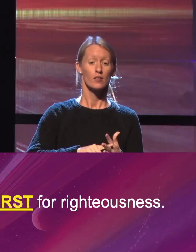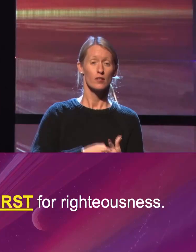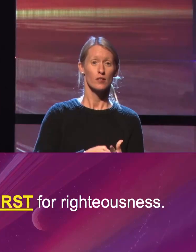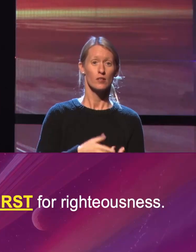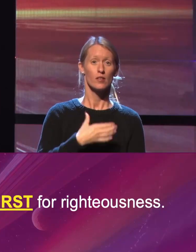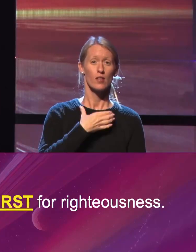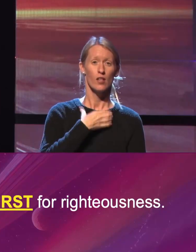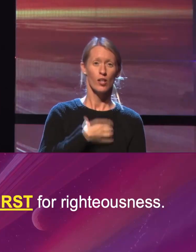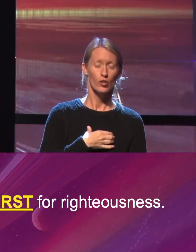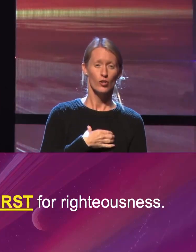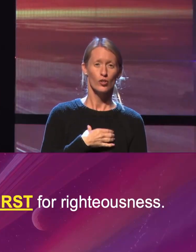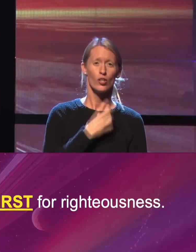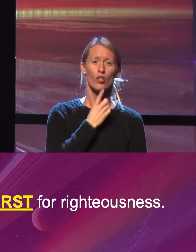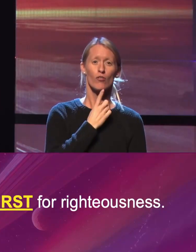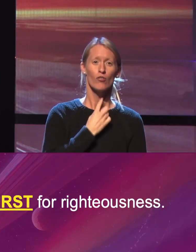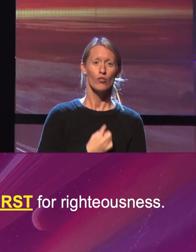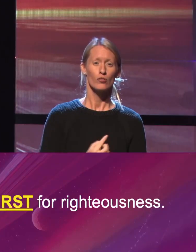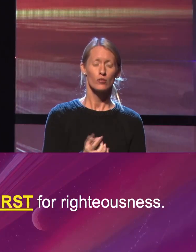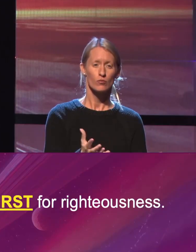for righteousness.